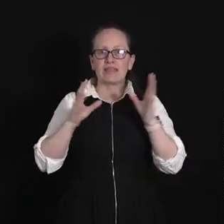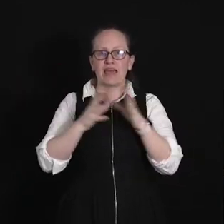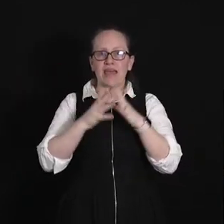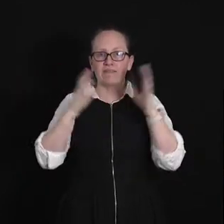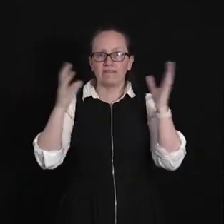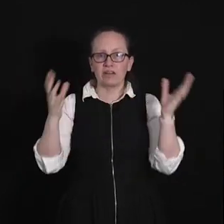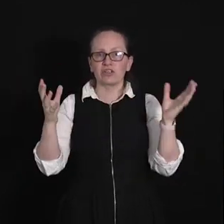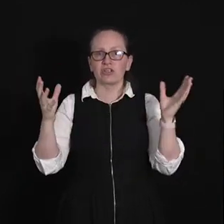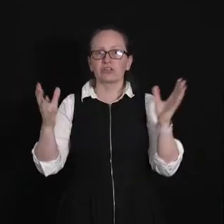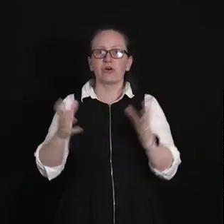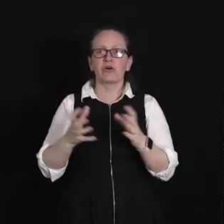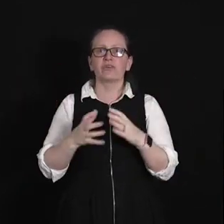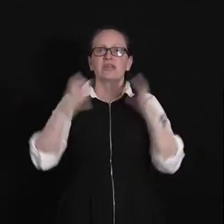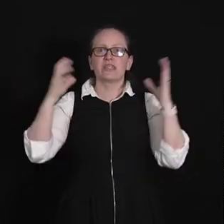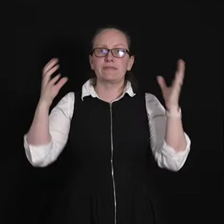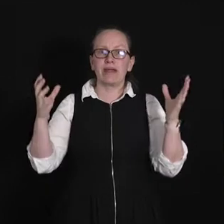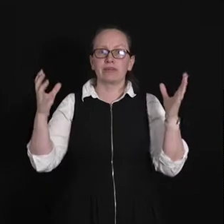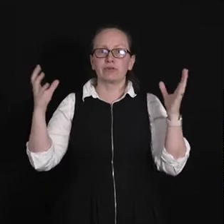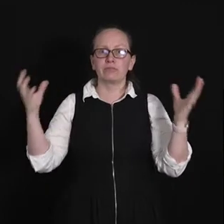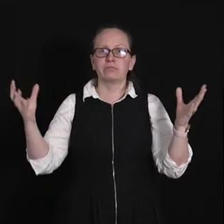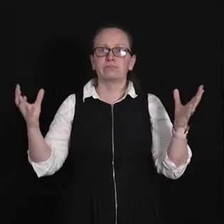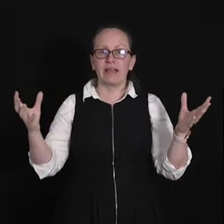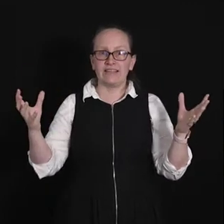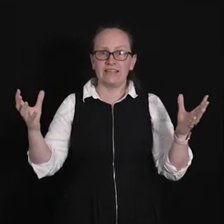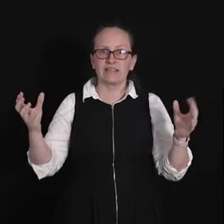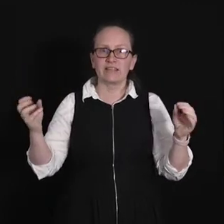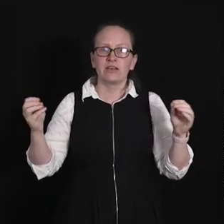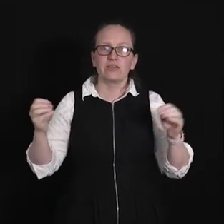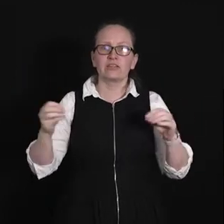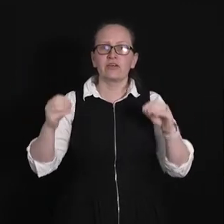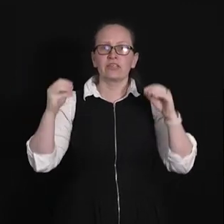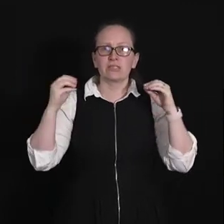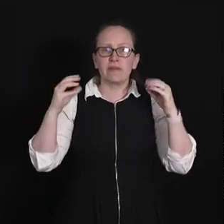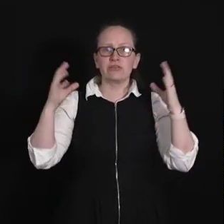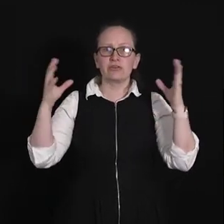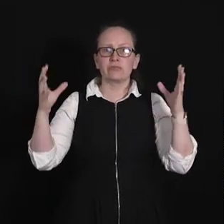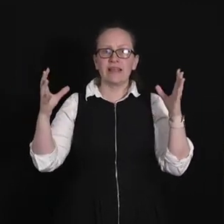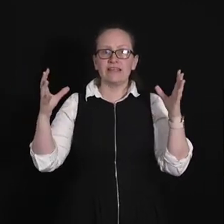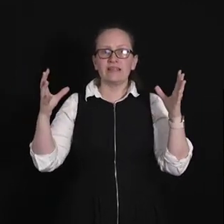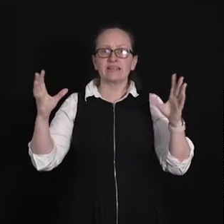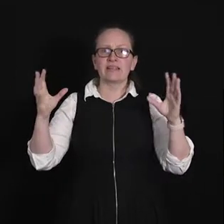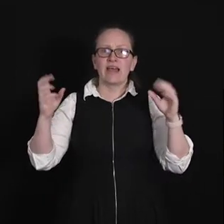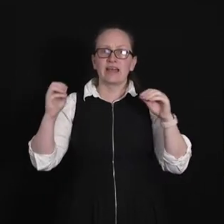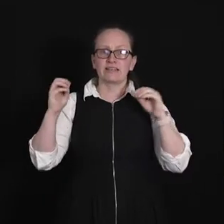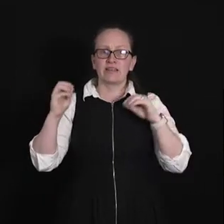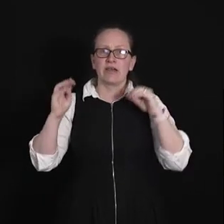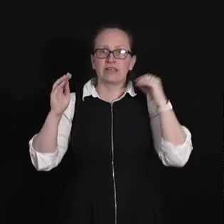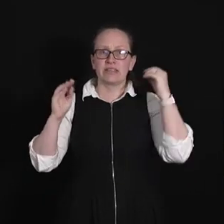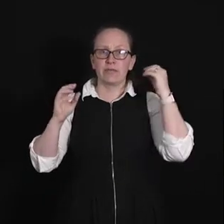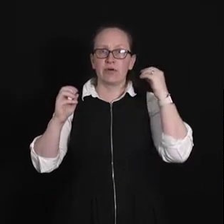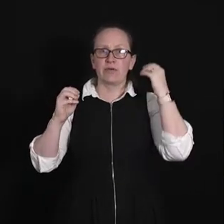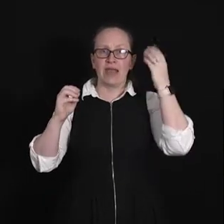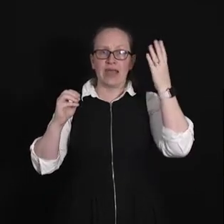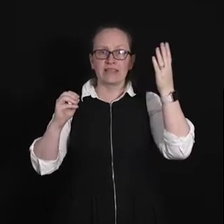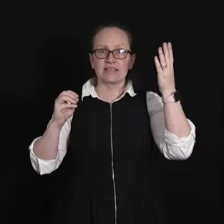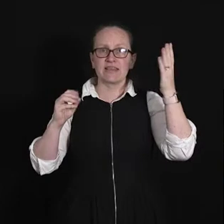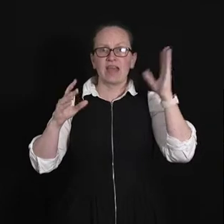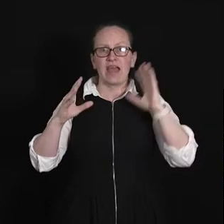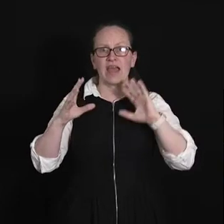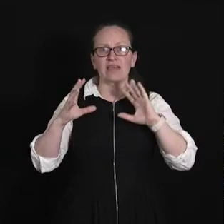a function called spectral radiance. So the spectral radiance has the symbol S and